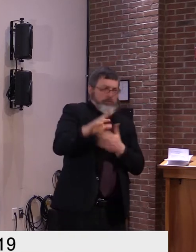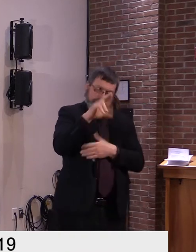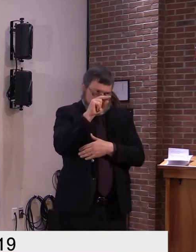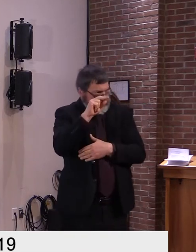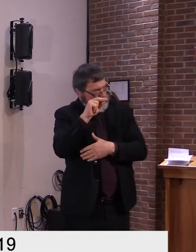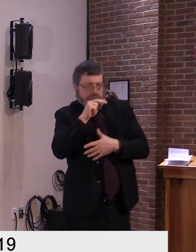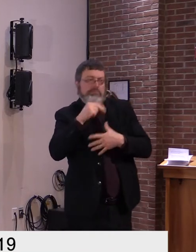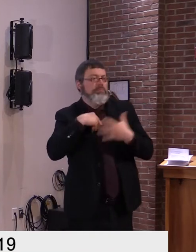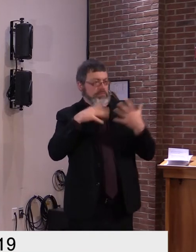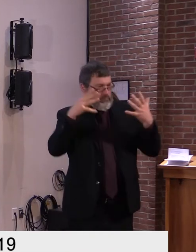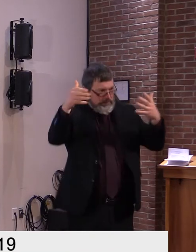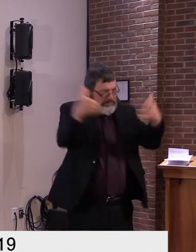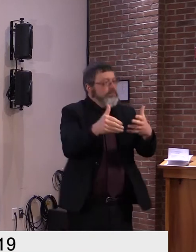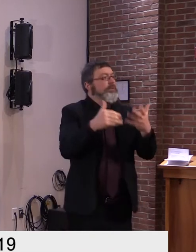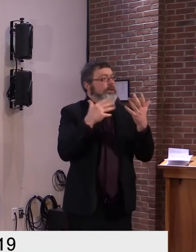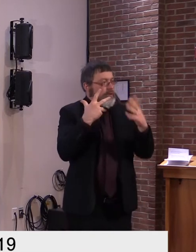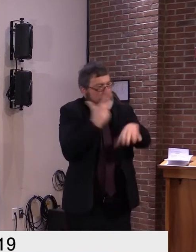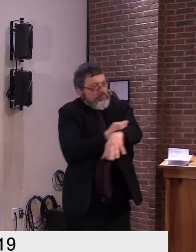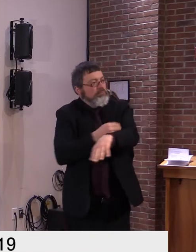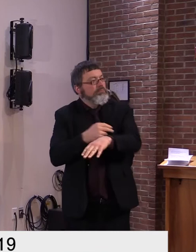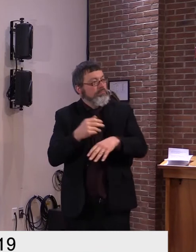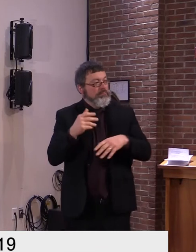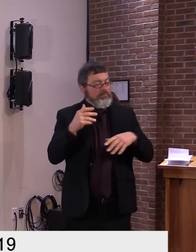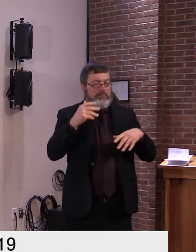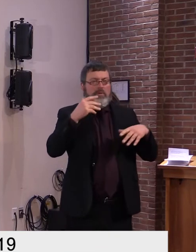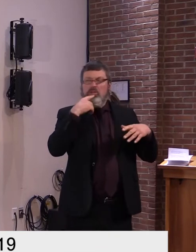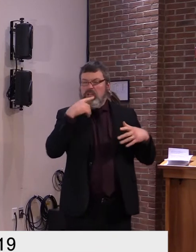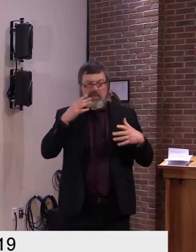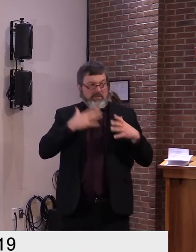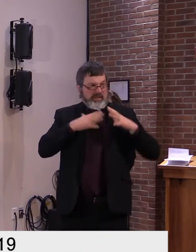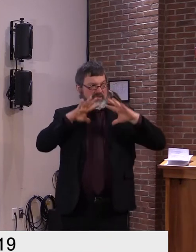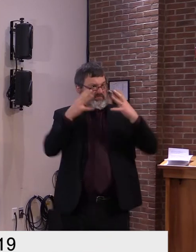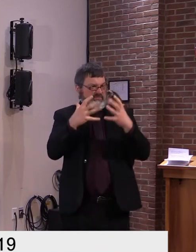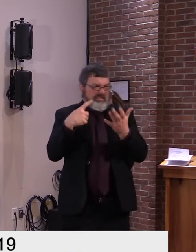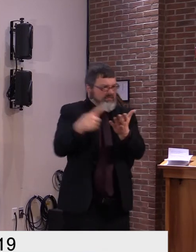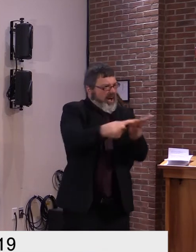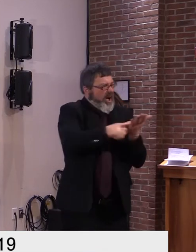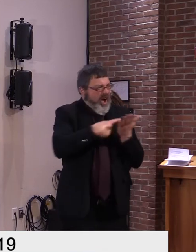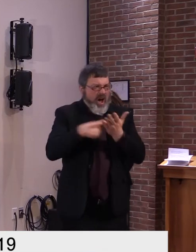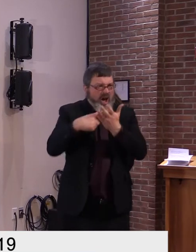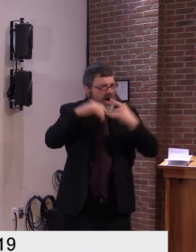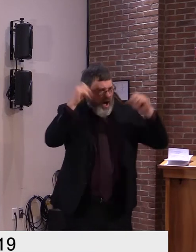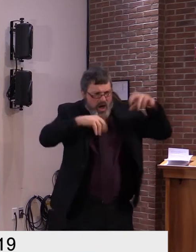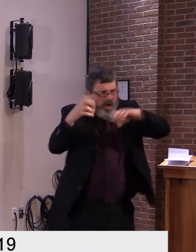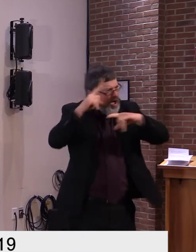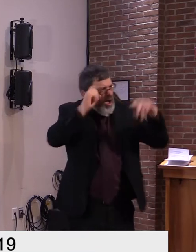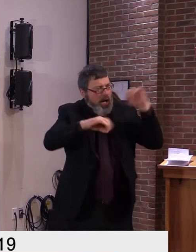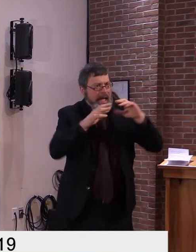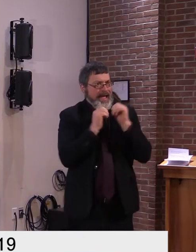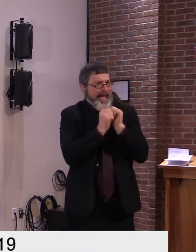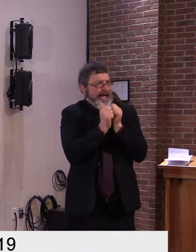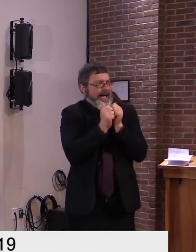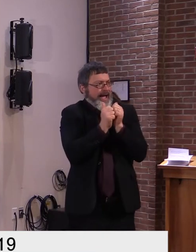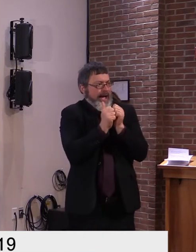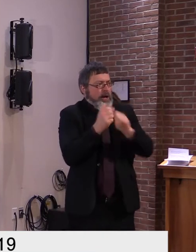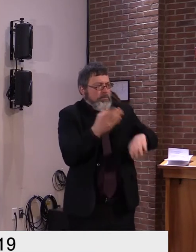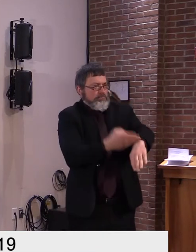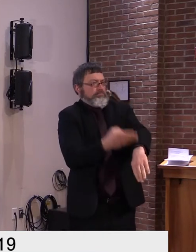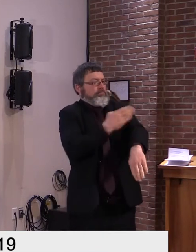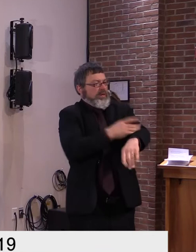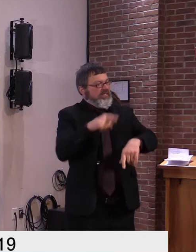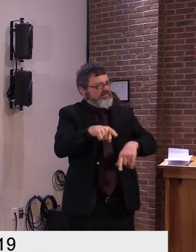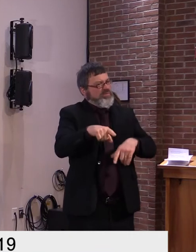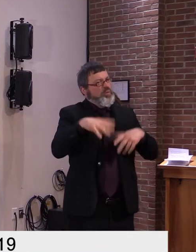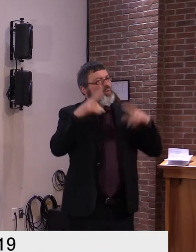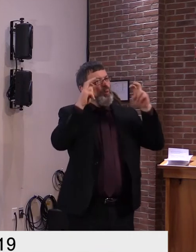some input from people who actually are going to be thinking about this actual scenario that you've